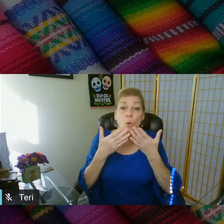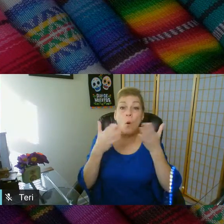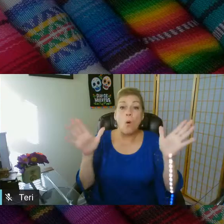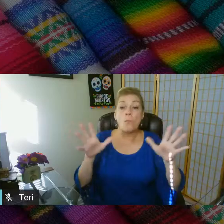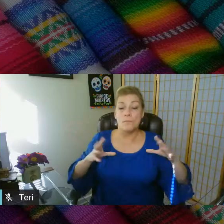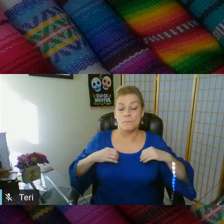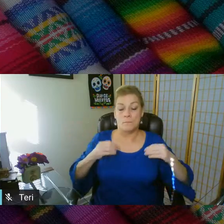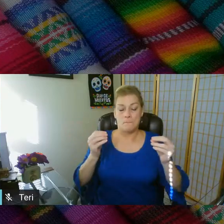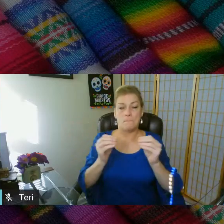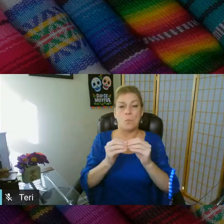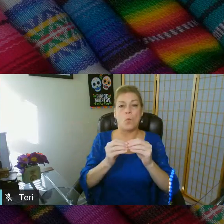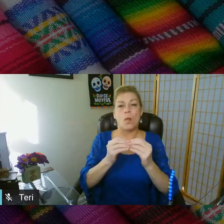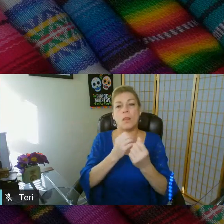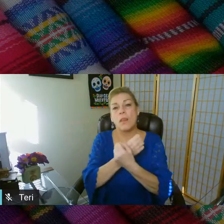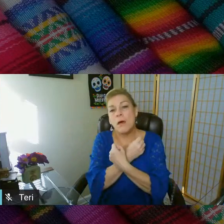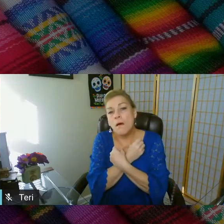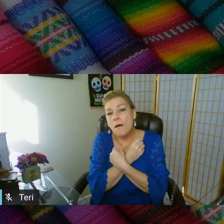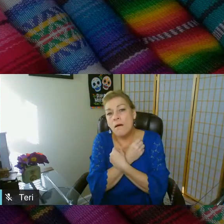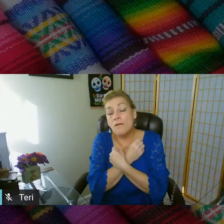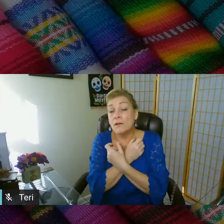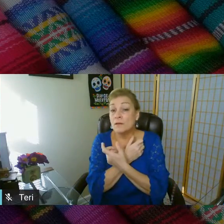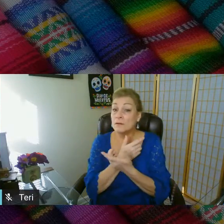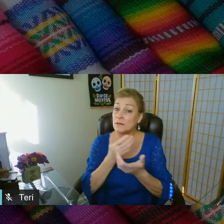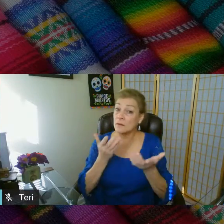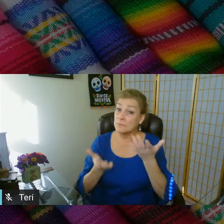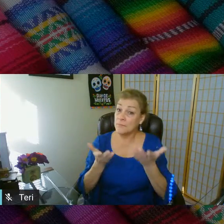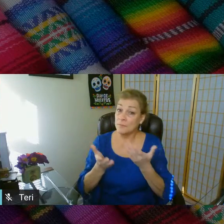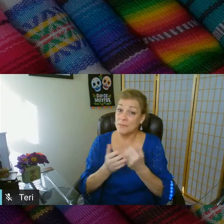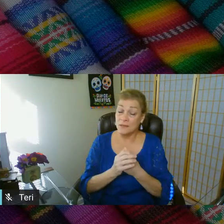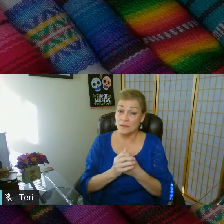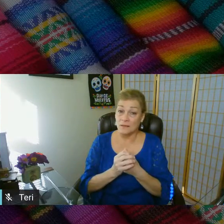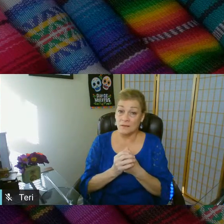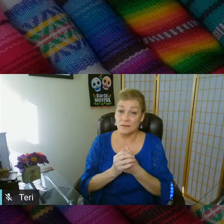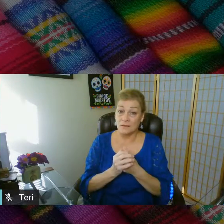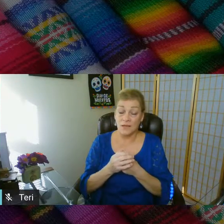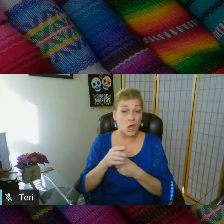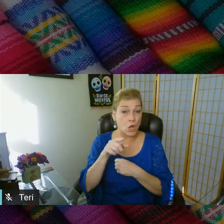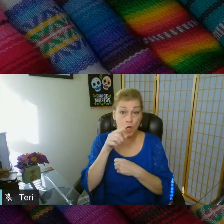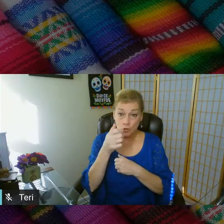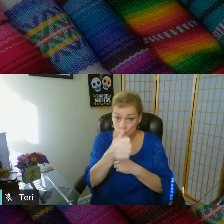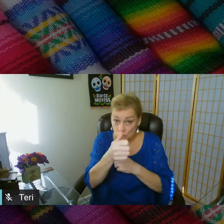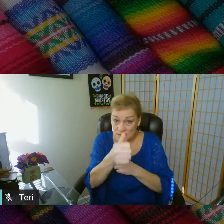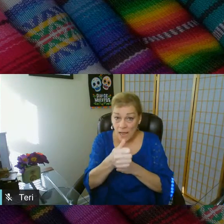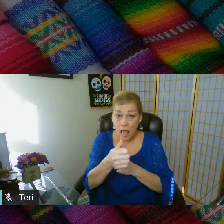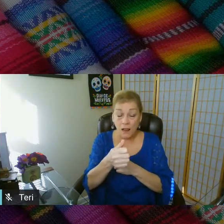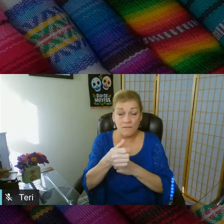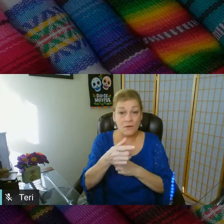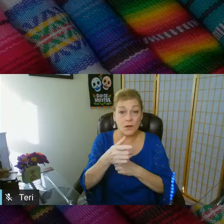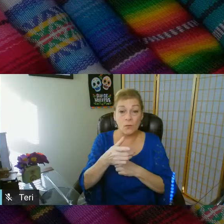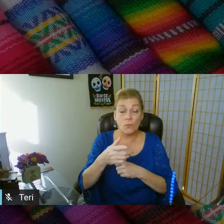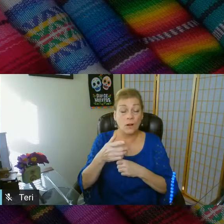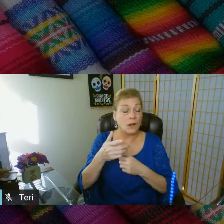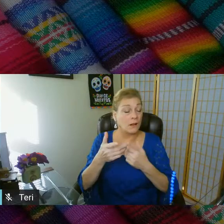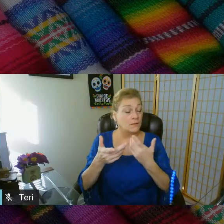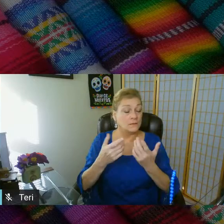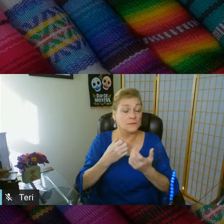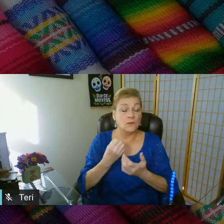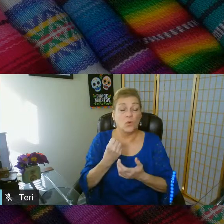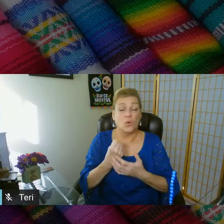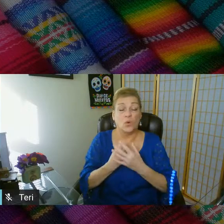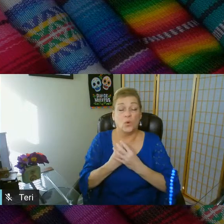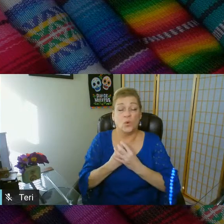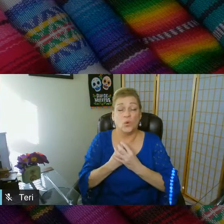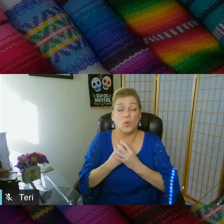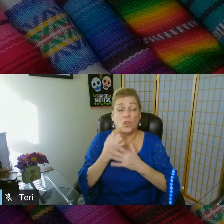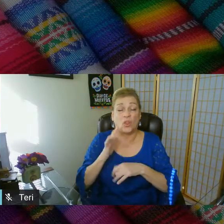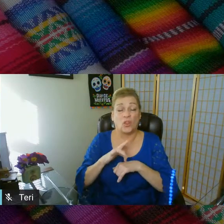more elevation. Because it might be you that's holding yourself down. If somebody said something to you years and years and years ago, it gave you